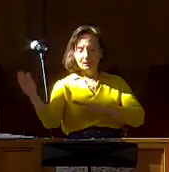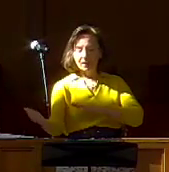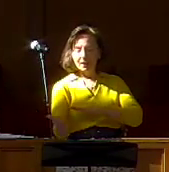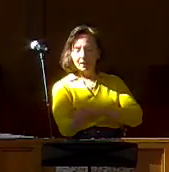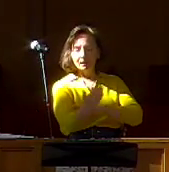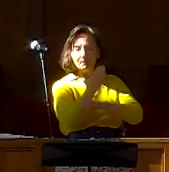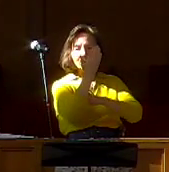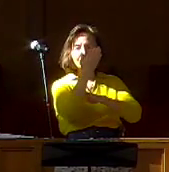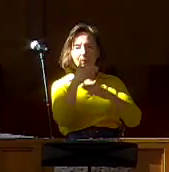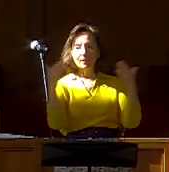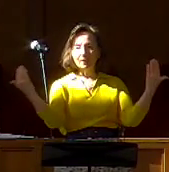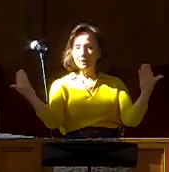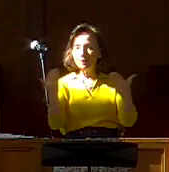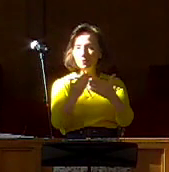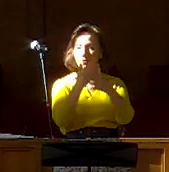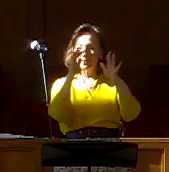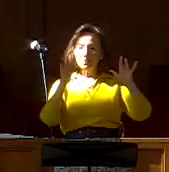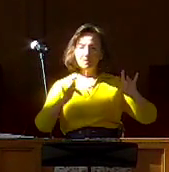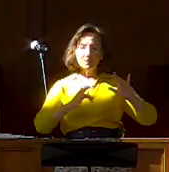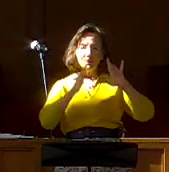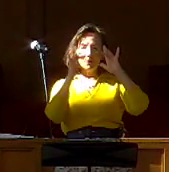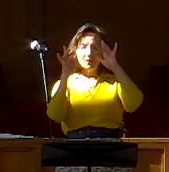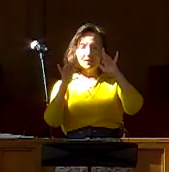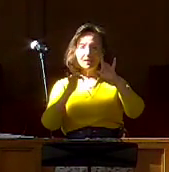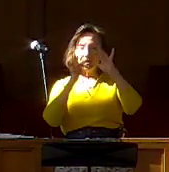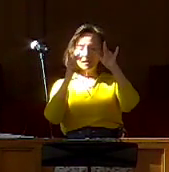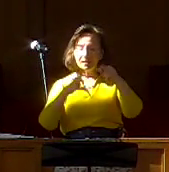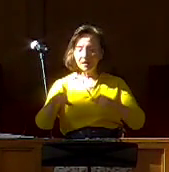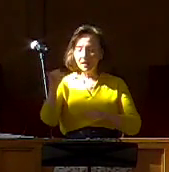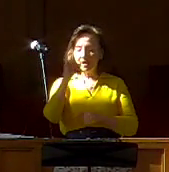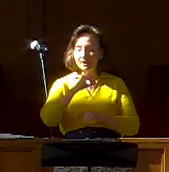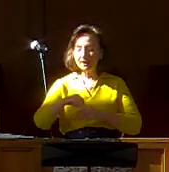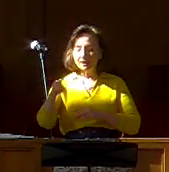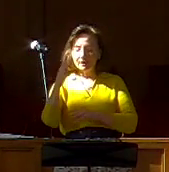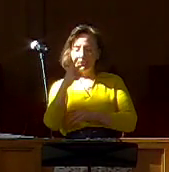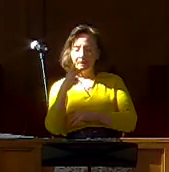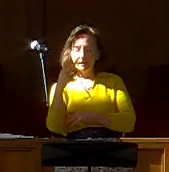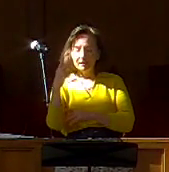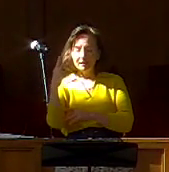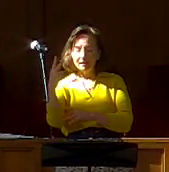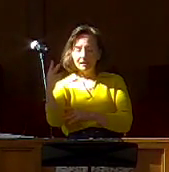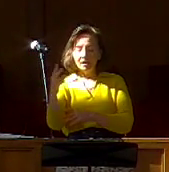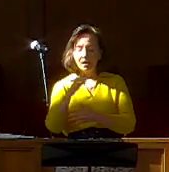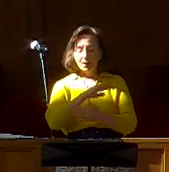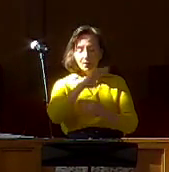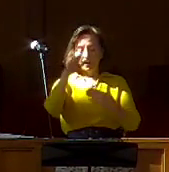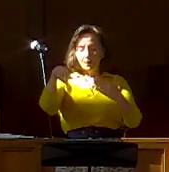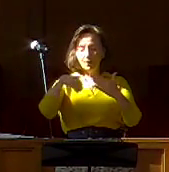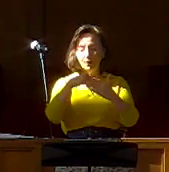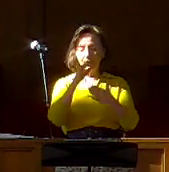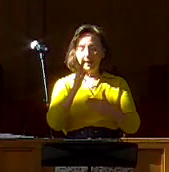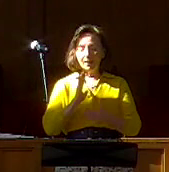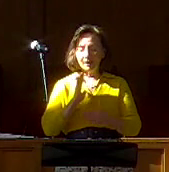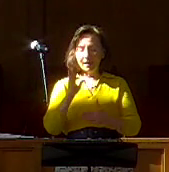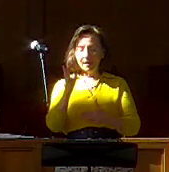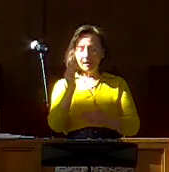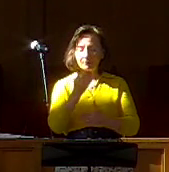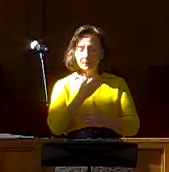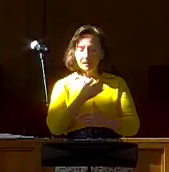Morning by morning, new mercies I see. All